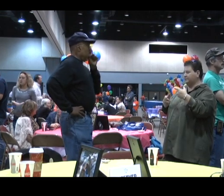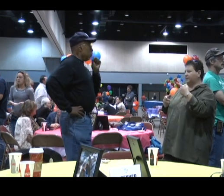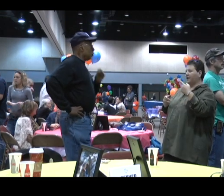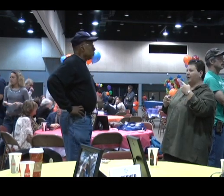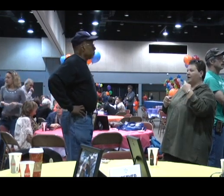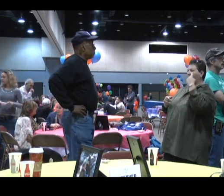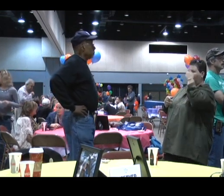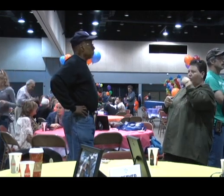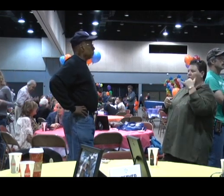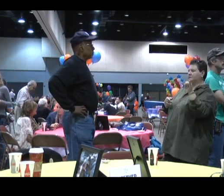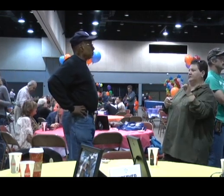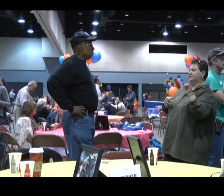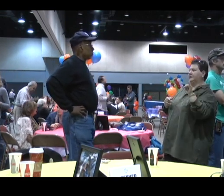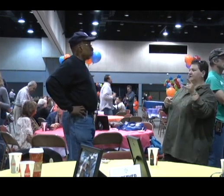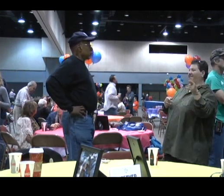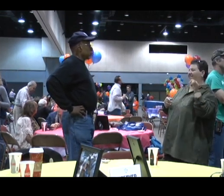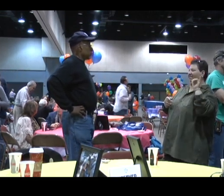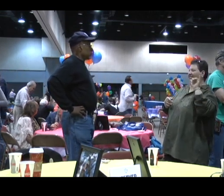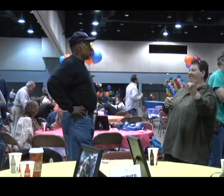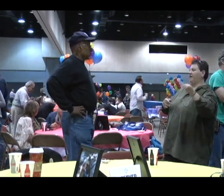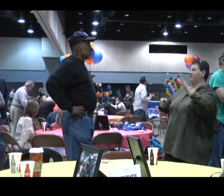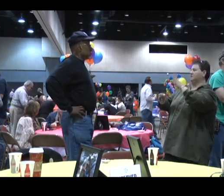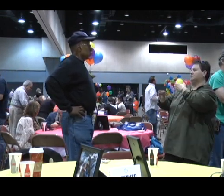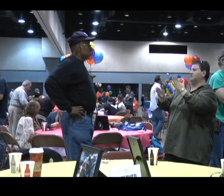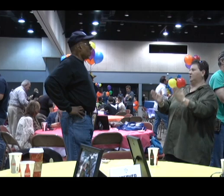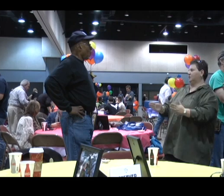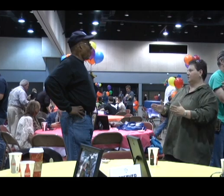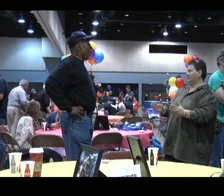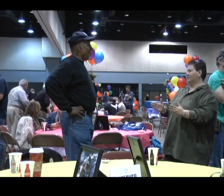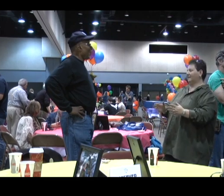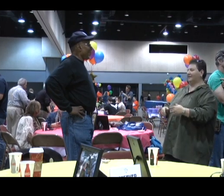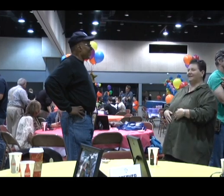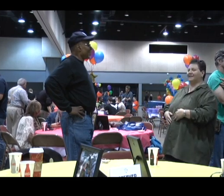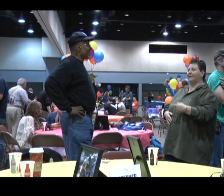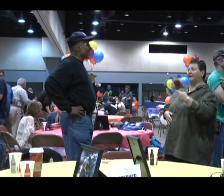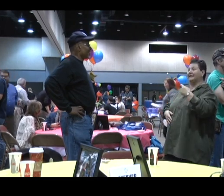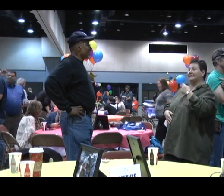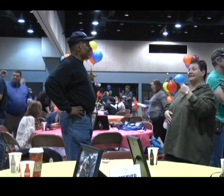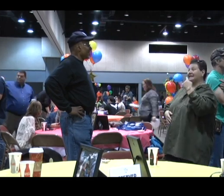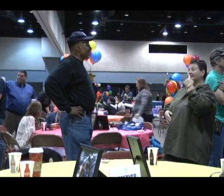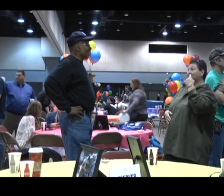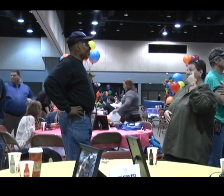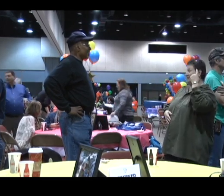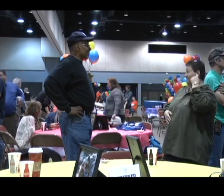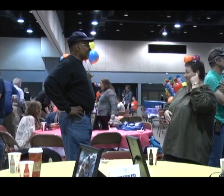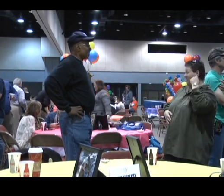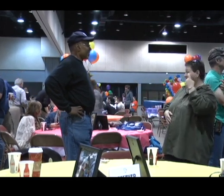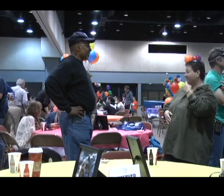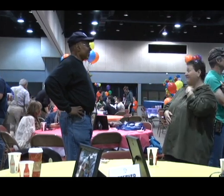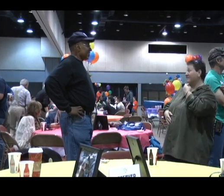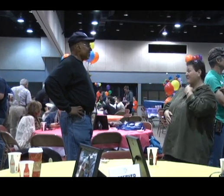Deaf almost from the time that I actually arrived here in the state over 30 years ago.